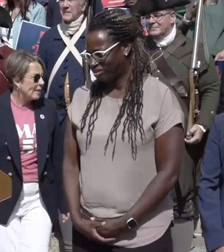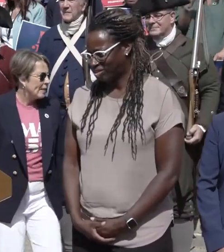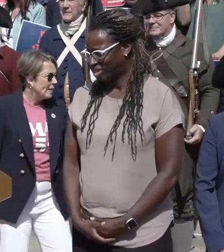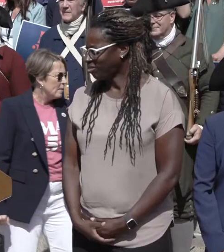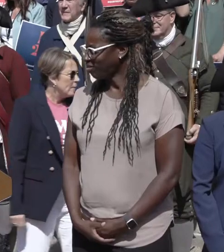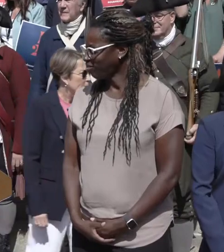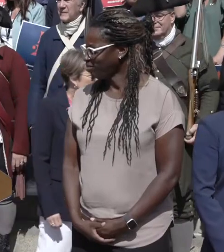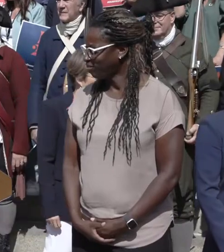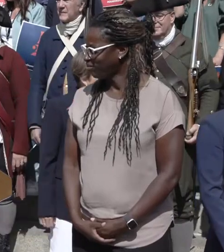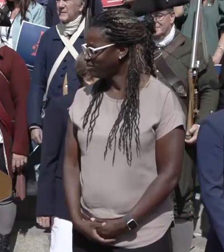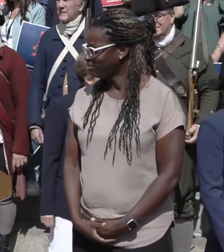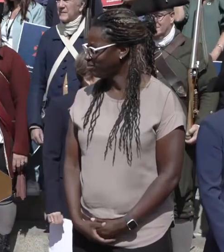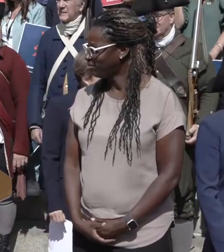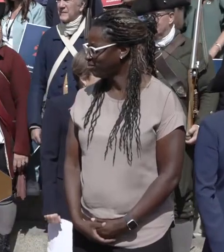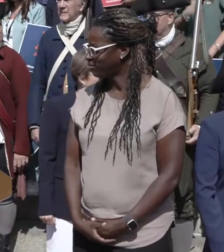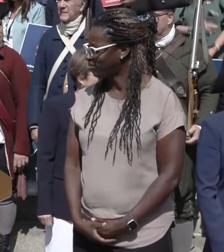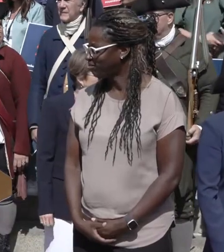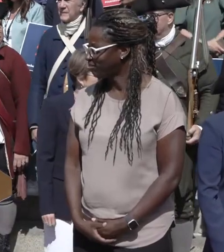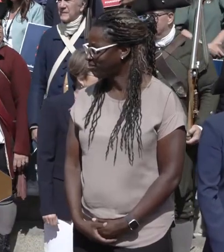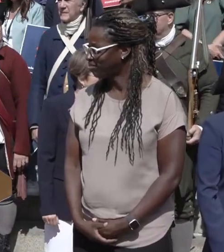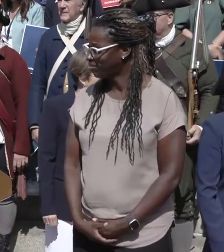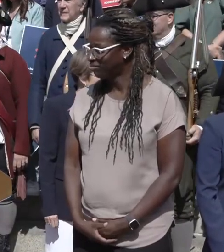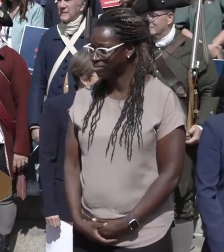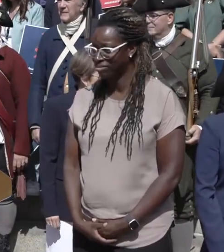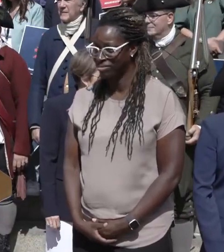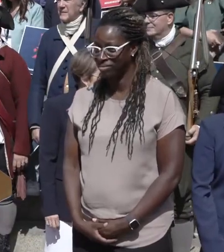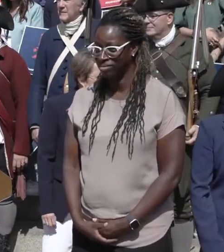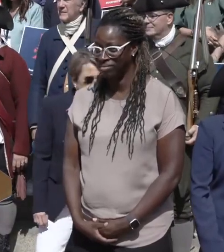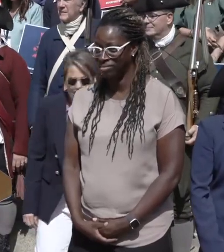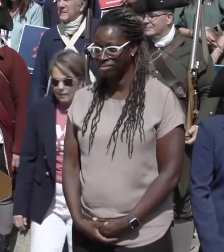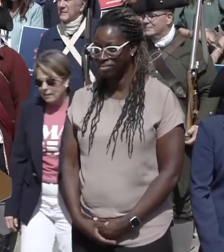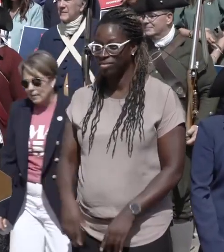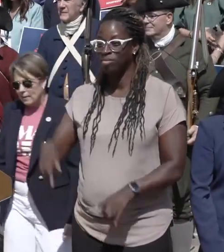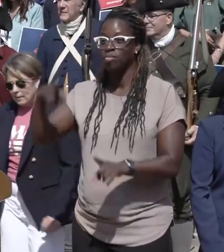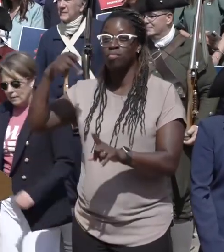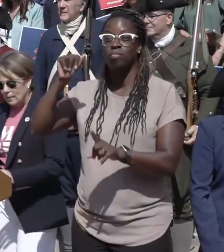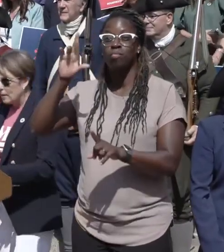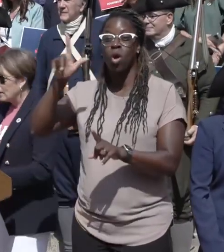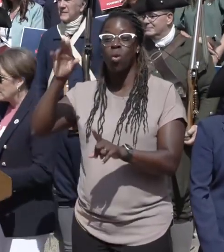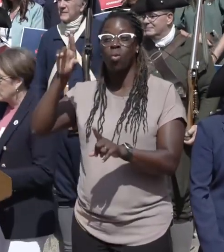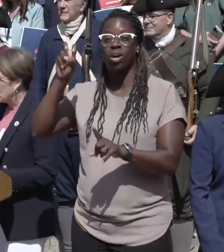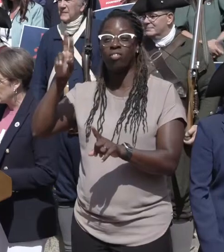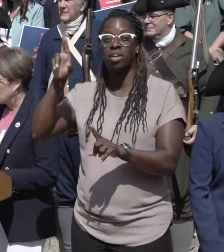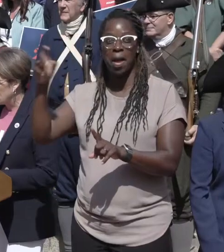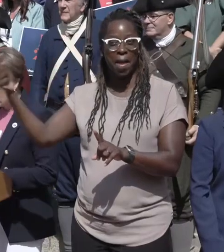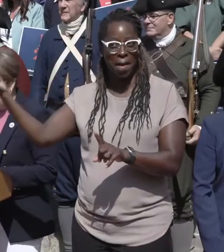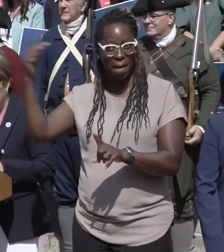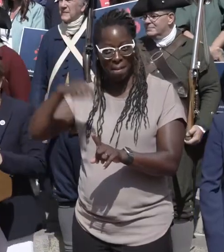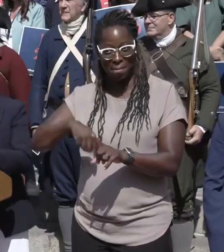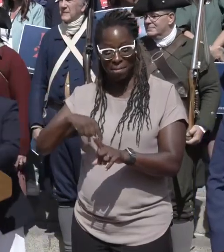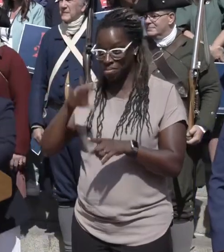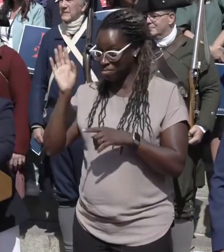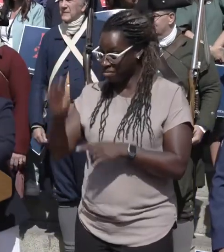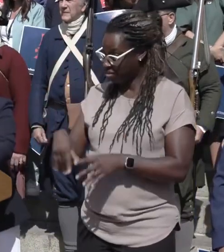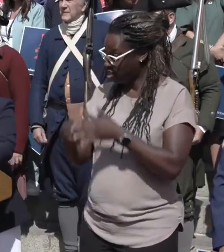We'll give Paul Revere's on his way. Paul Revere's on his way. It's great. Okay, great. Are we not starting until we have Paul Revere's?